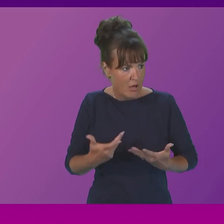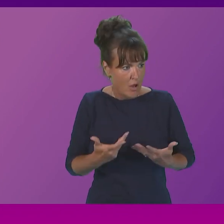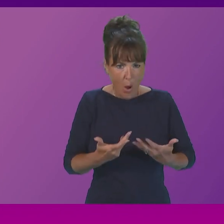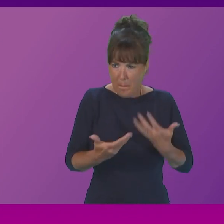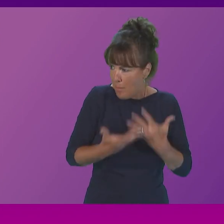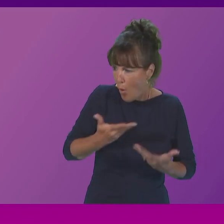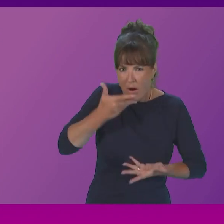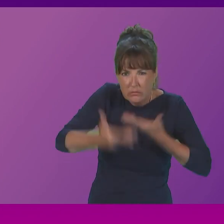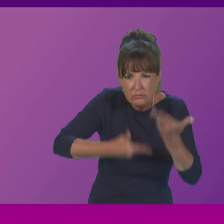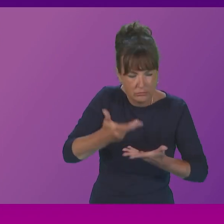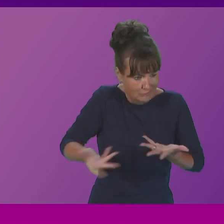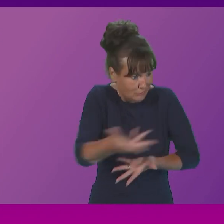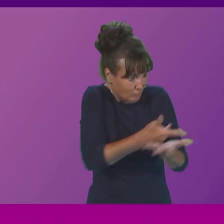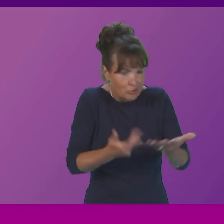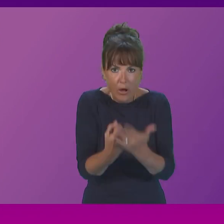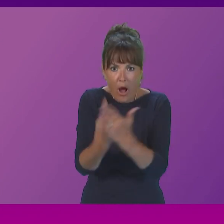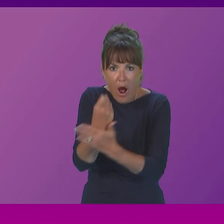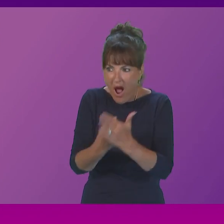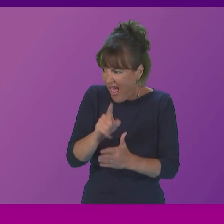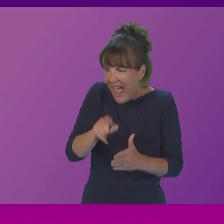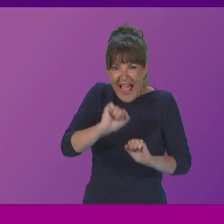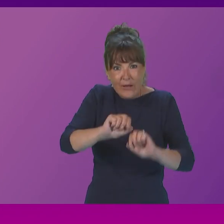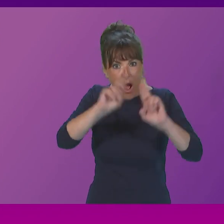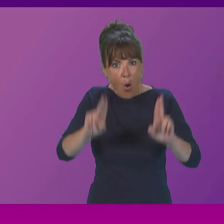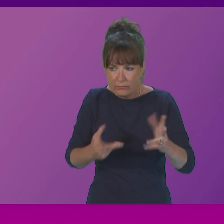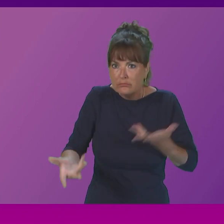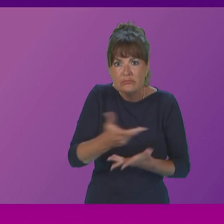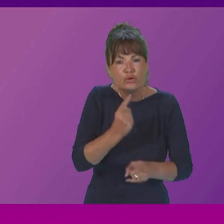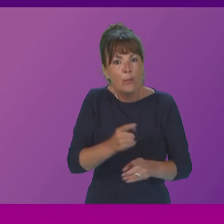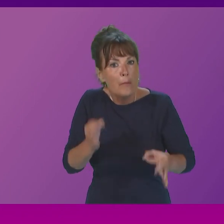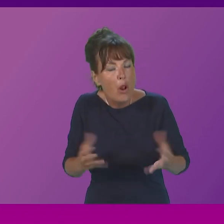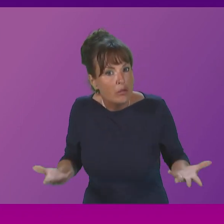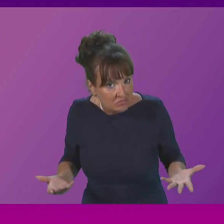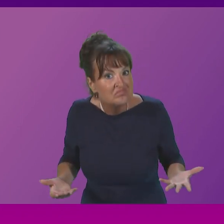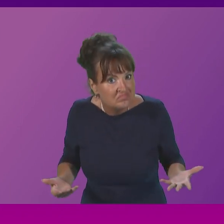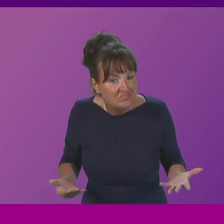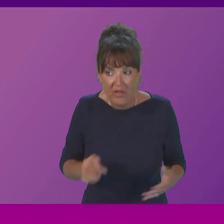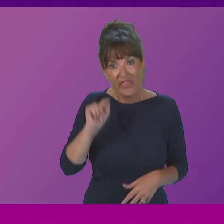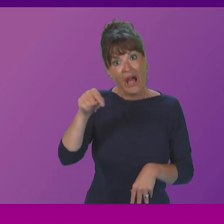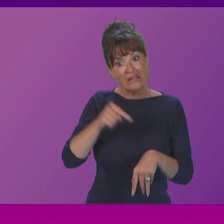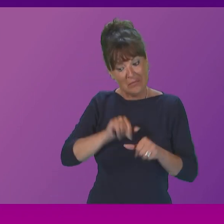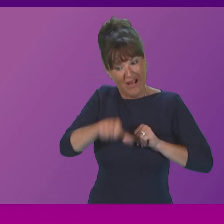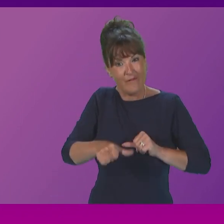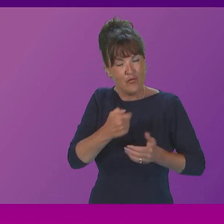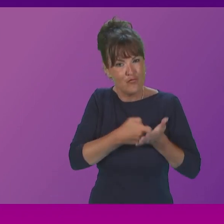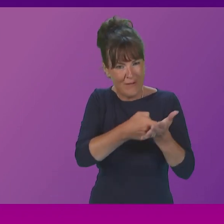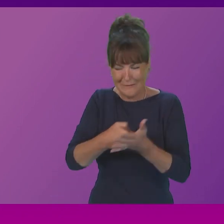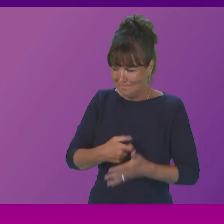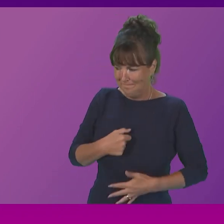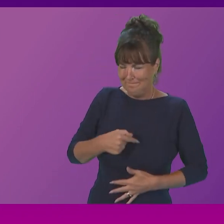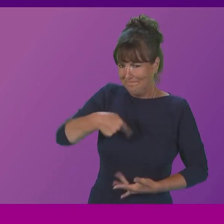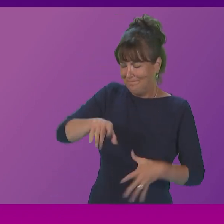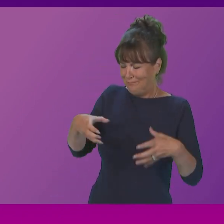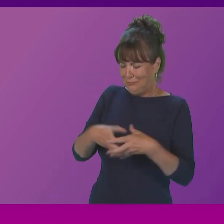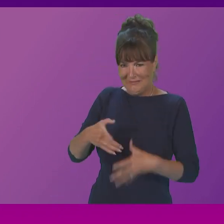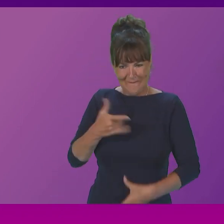and narrative and discussions happening around the dinner table. And a group of us came together and thought, well, how do we channel